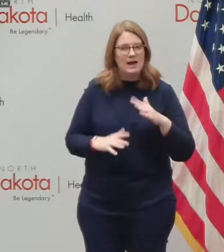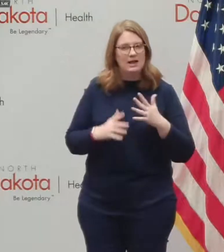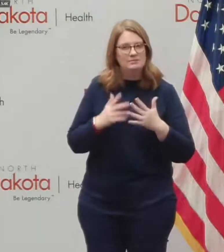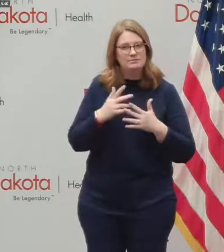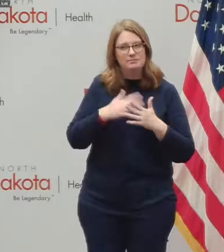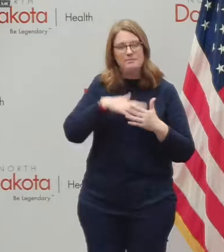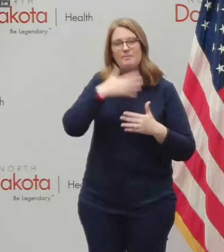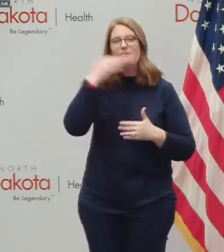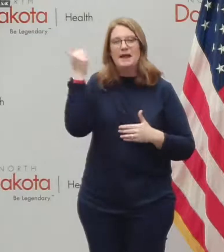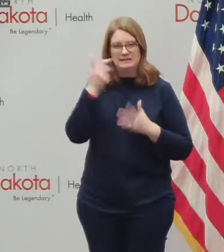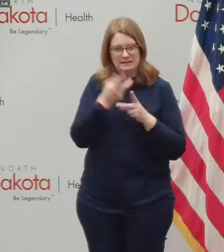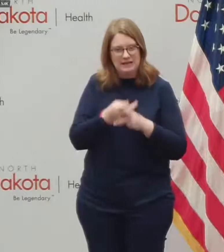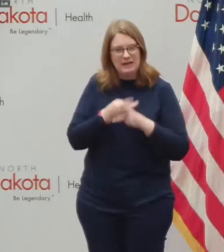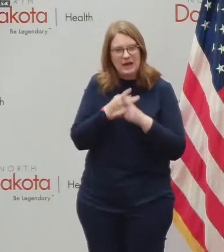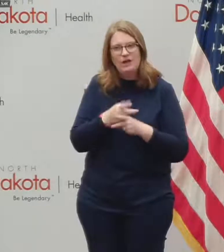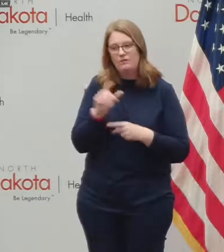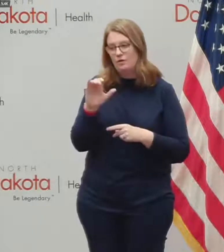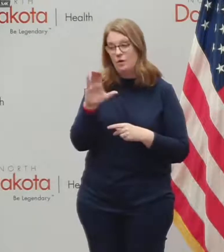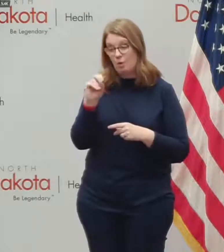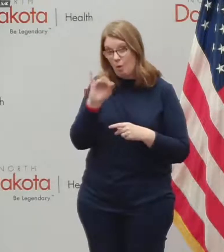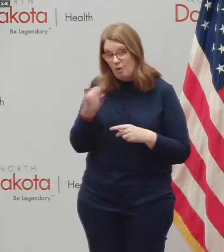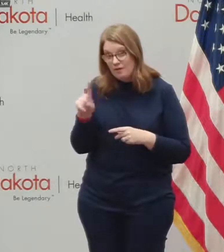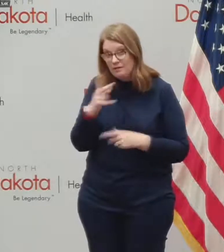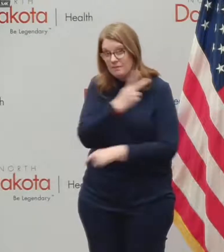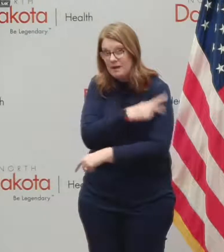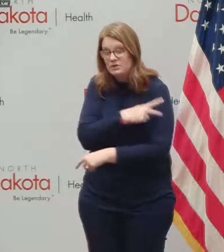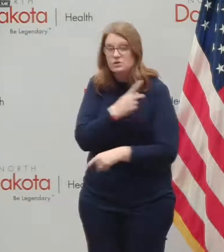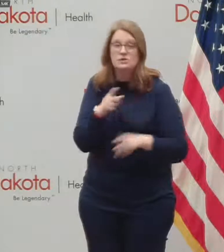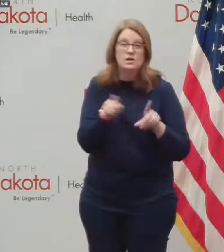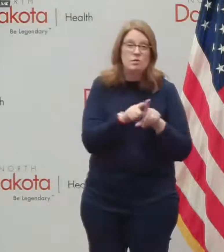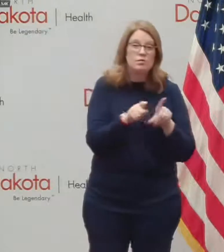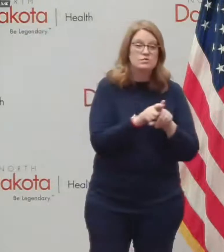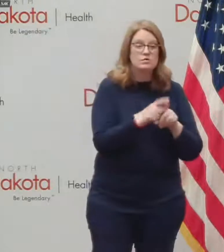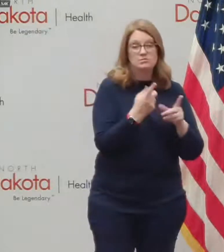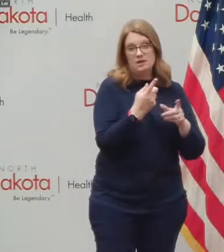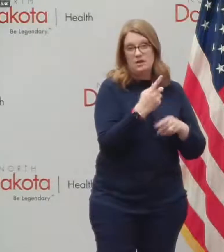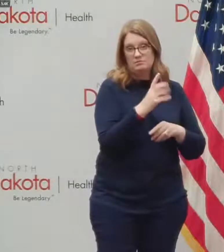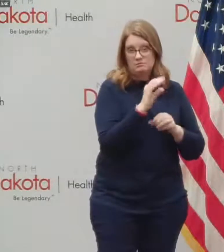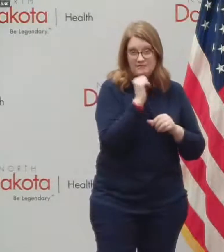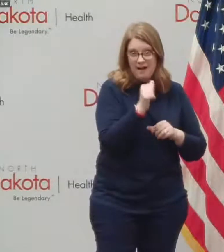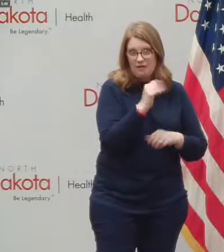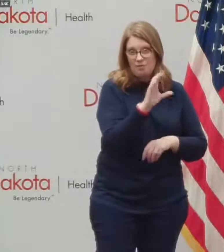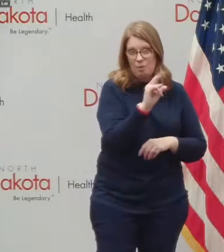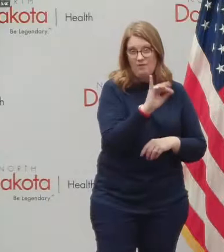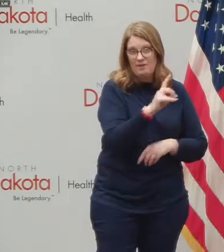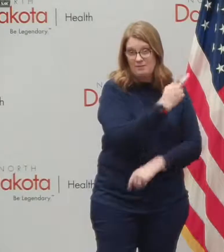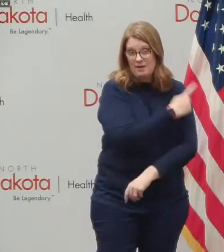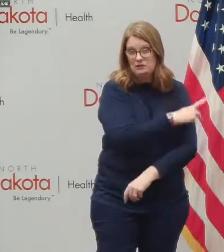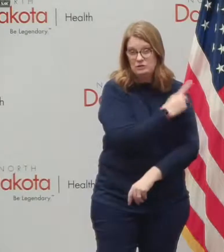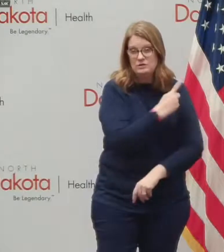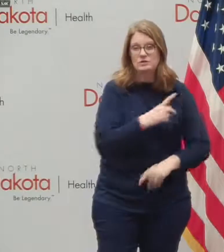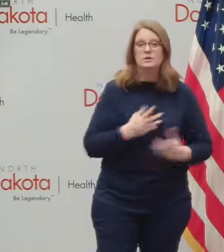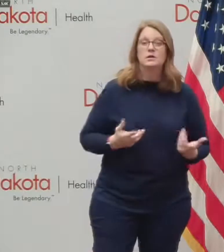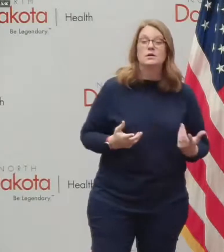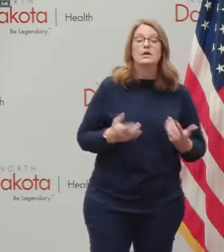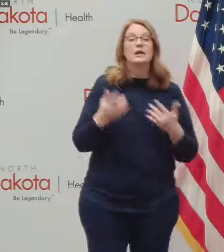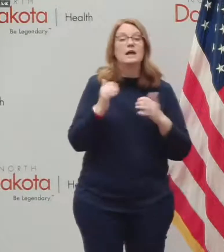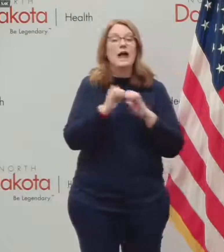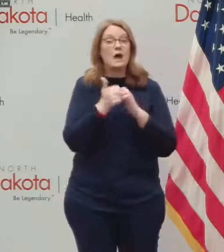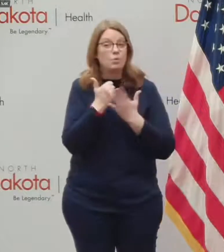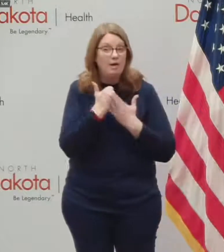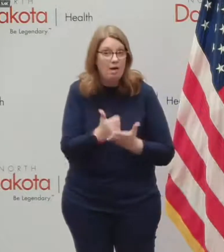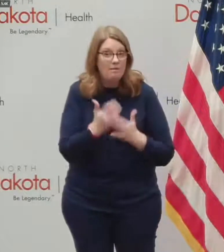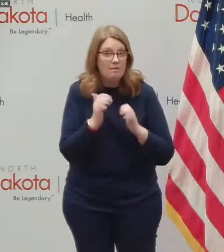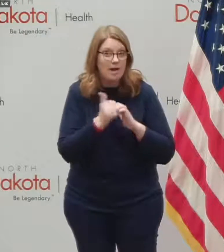COVID and non-COVID capacity available in our state. But to do that, there's some things that we can do to help out on